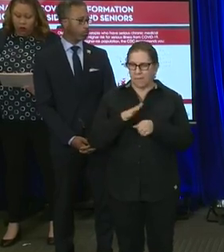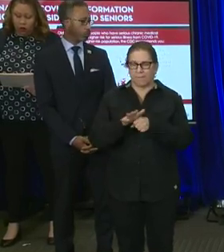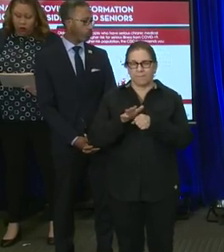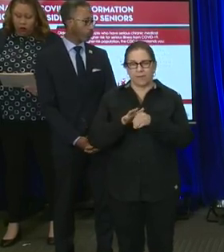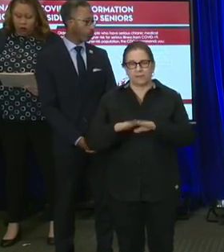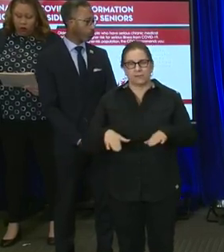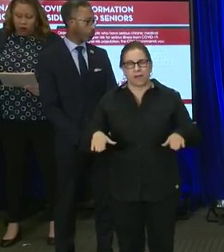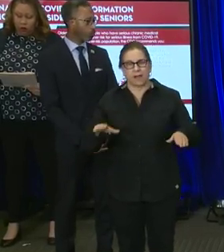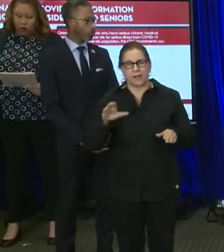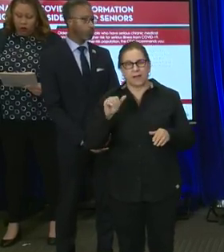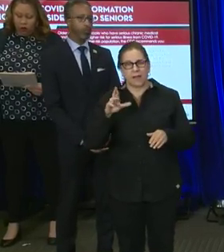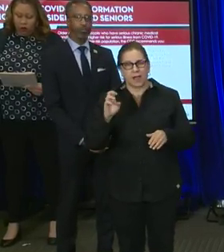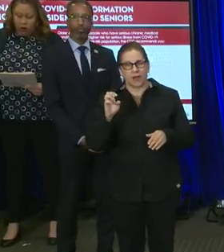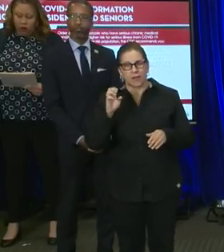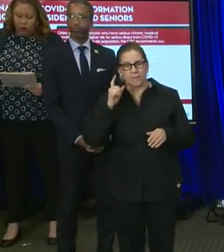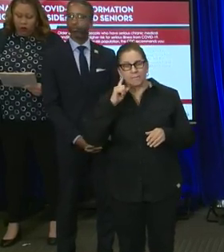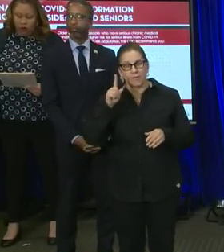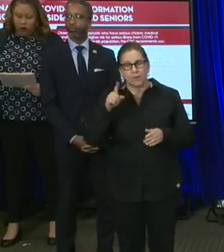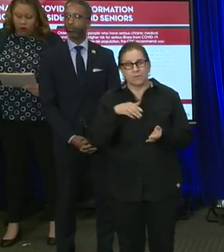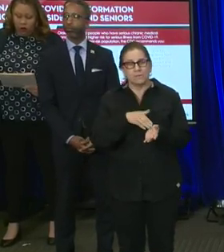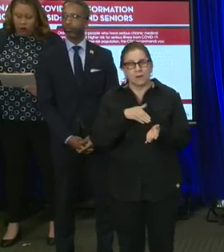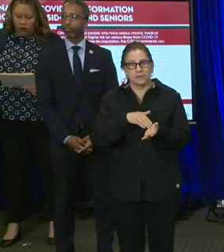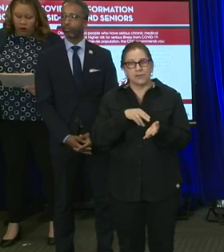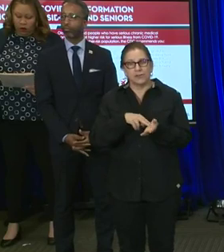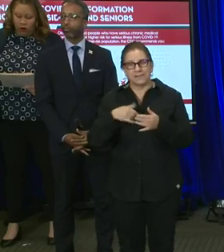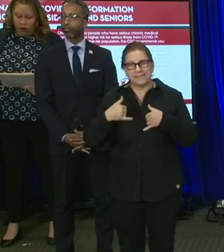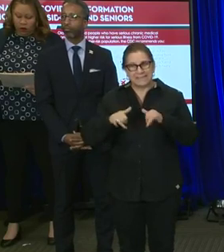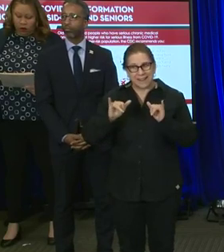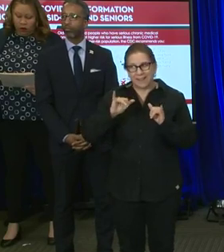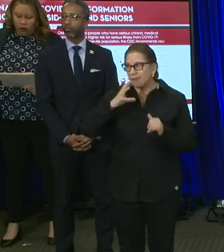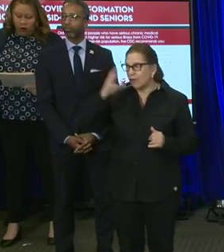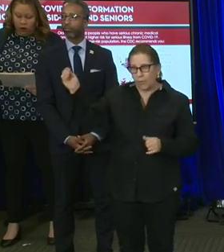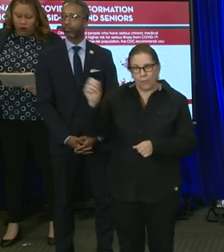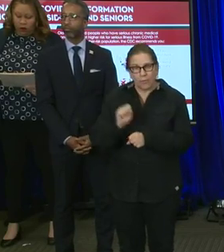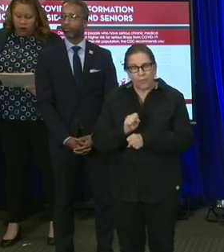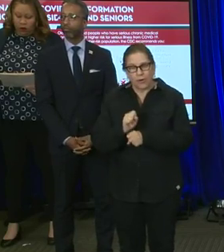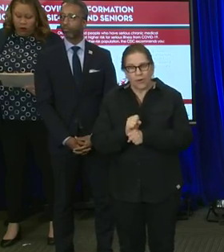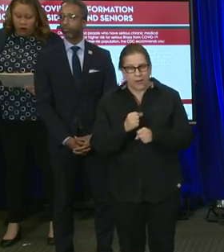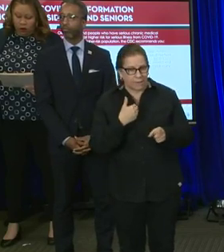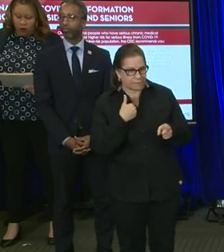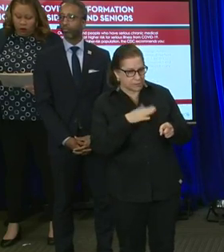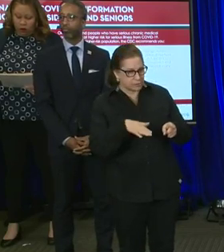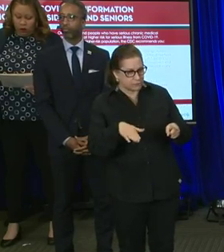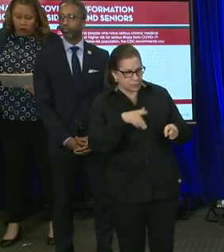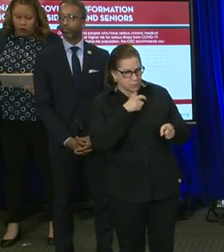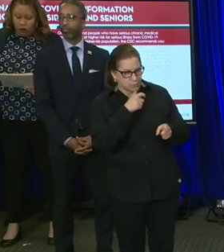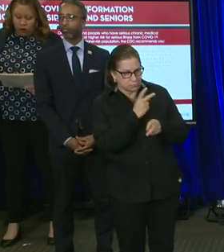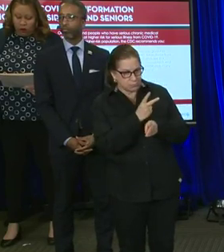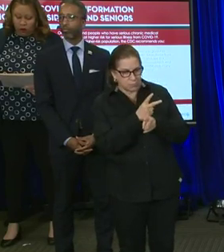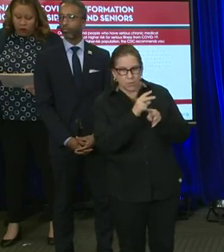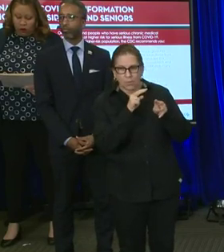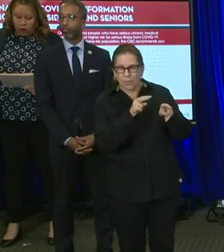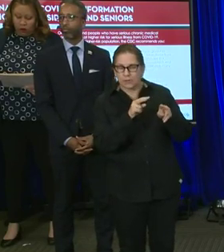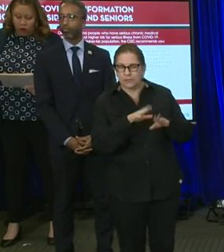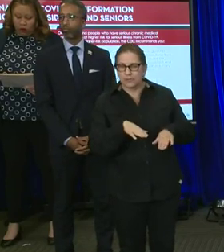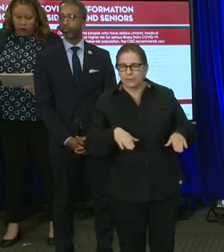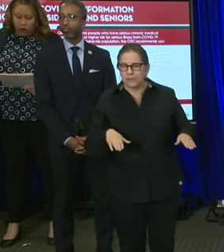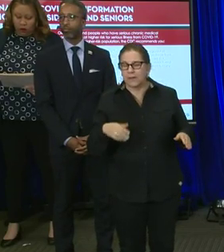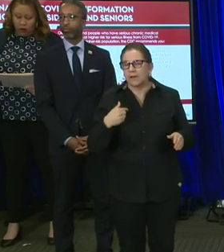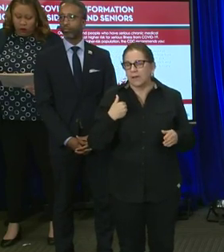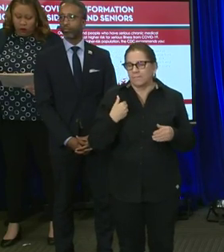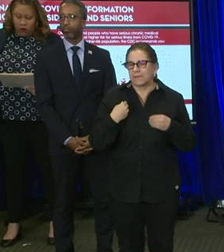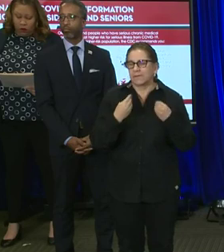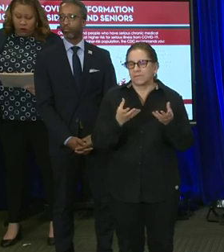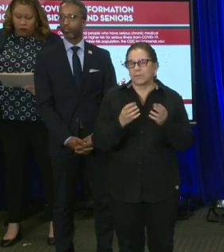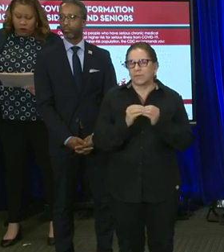healthcare workers who are serving on the front lines. We expect shortly to stand up additional child care options for our critical